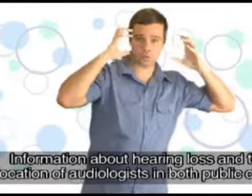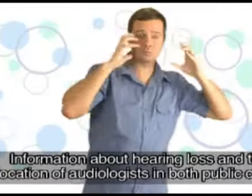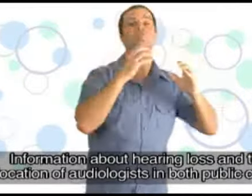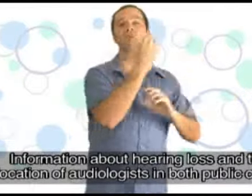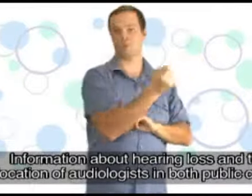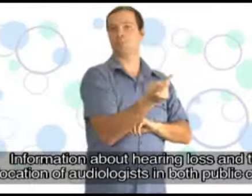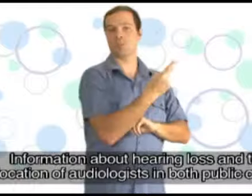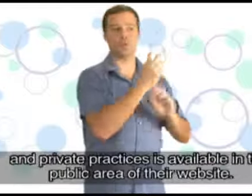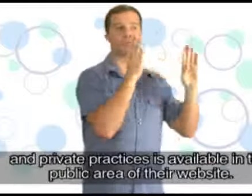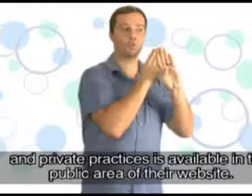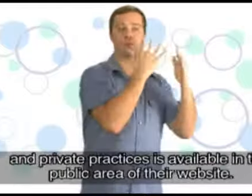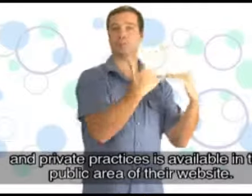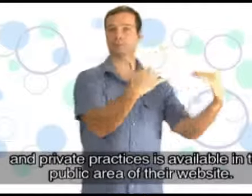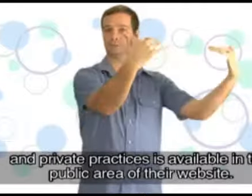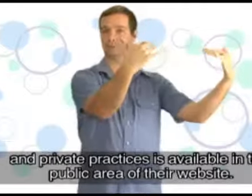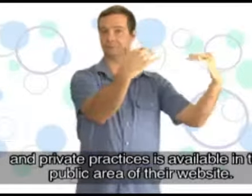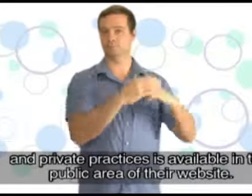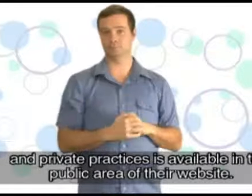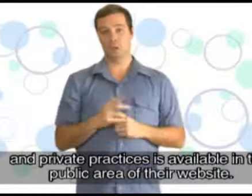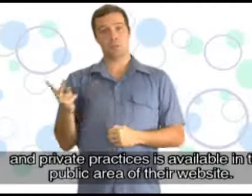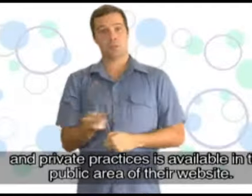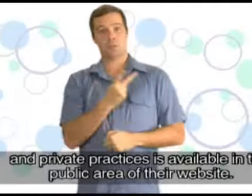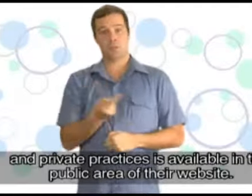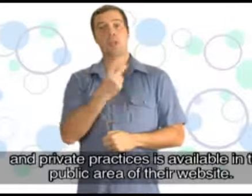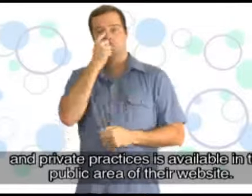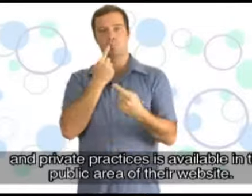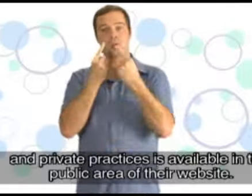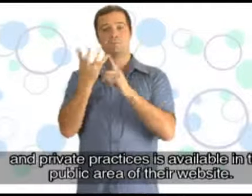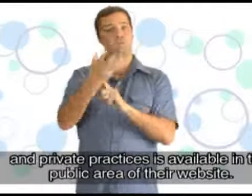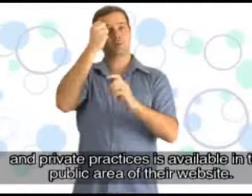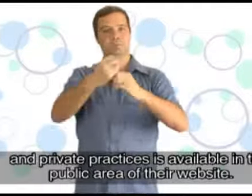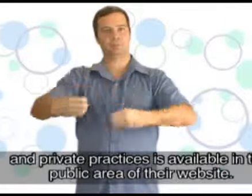clinics and private practices is available in the public area of their website.